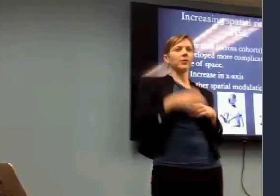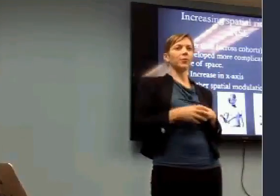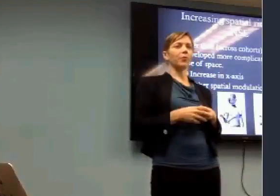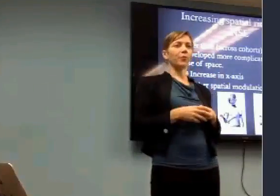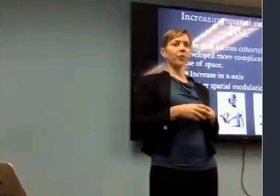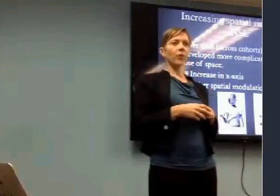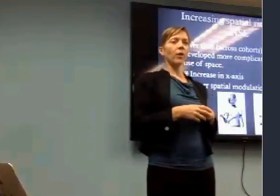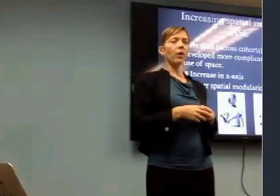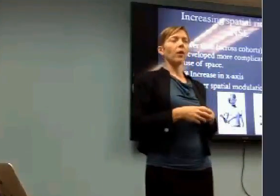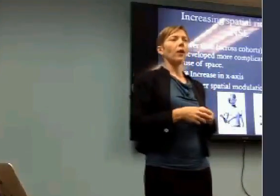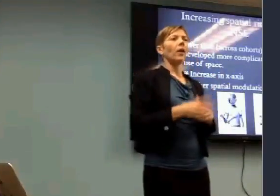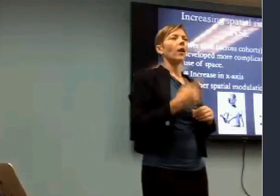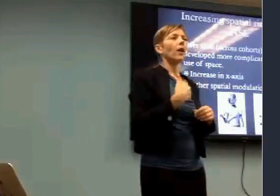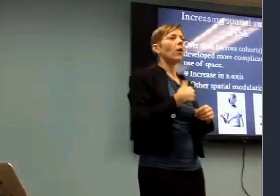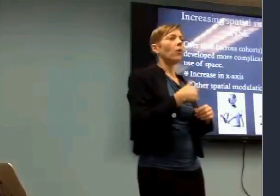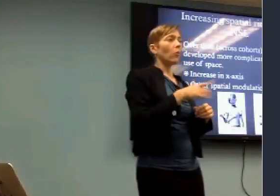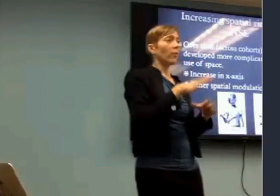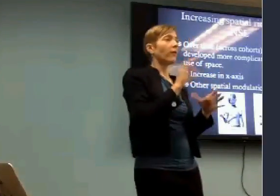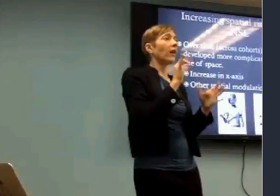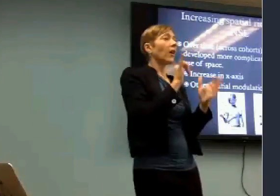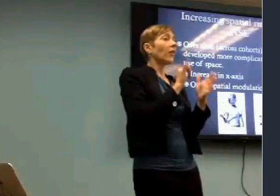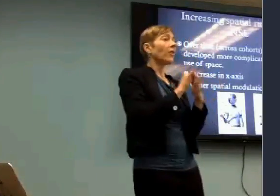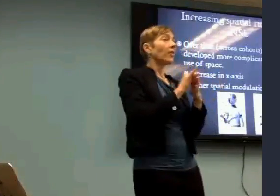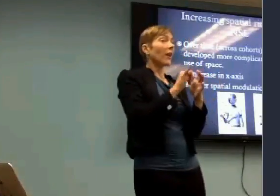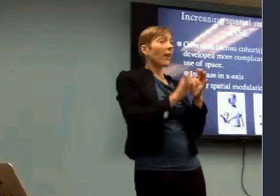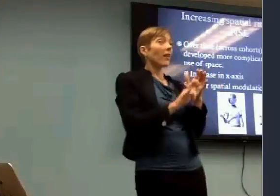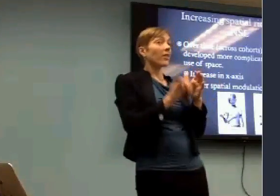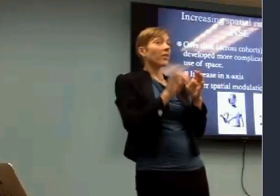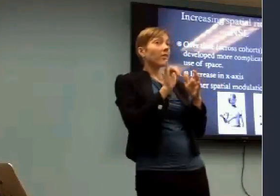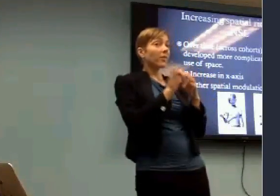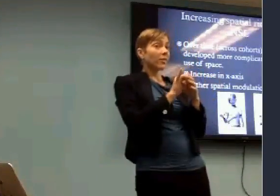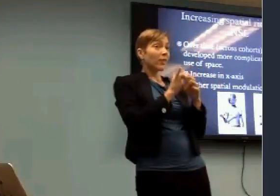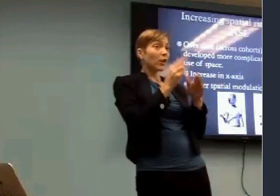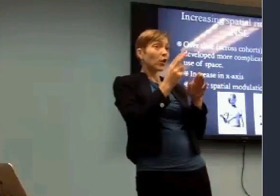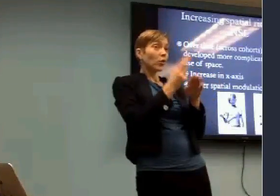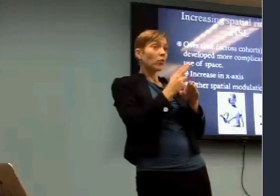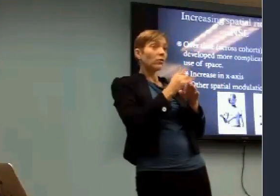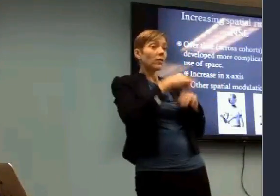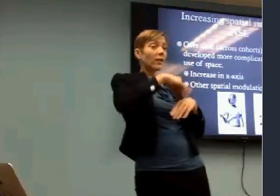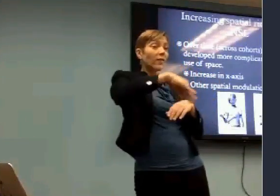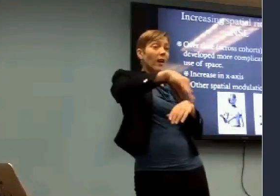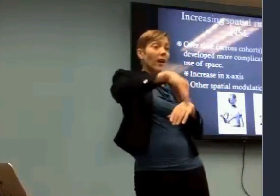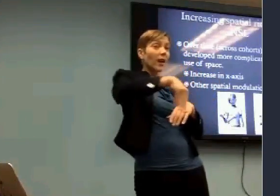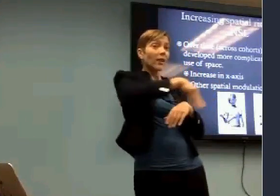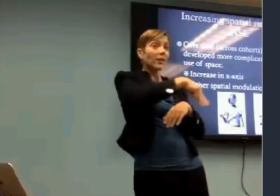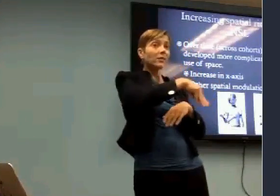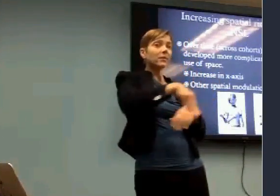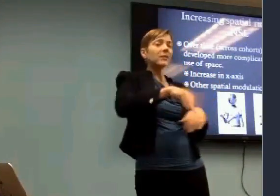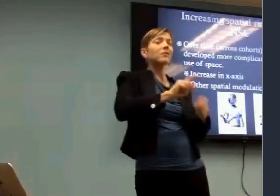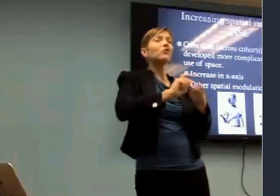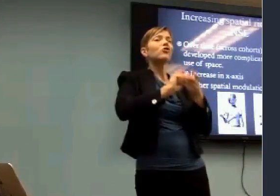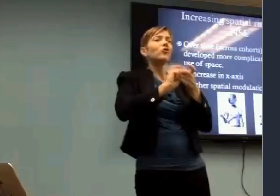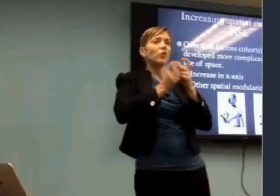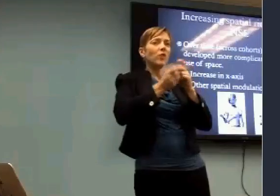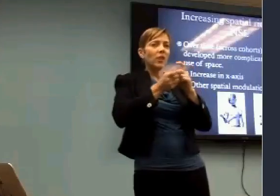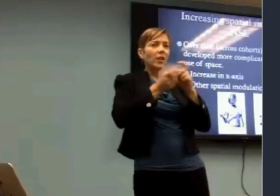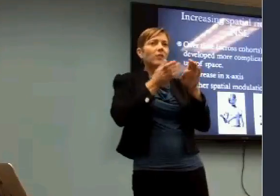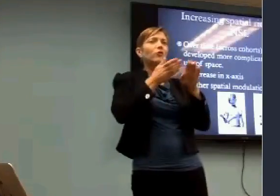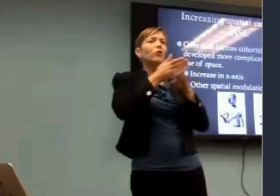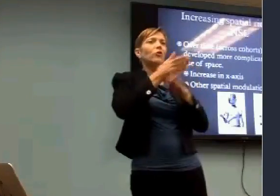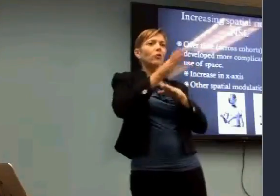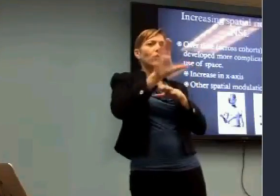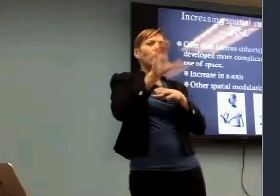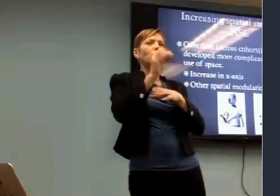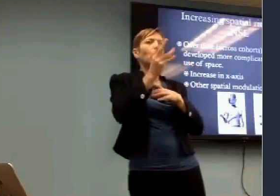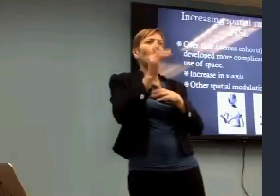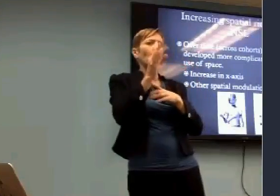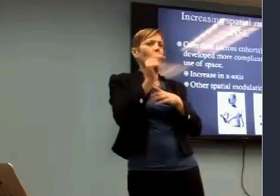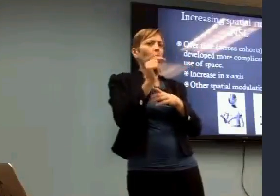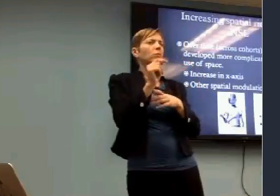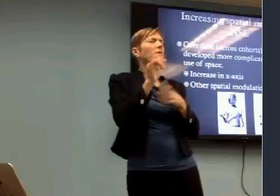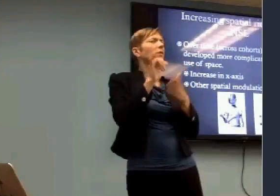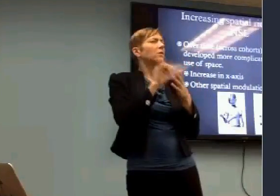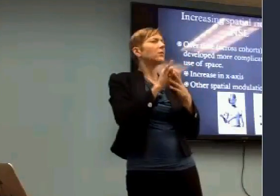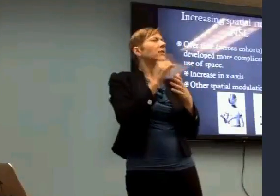something to somebody on my right. That's a use of the x-axis. The use of